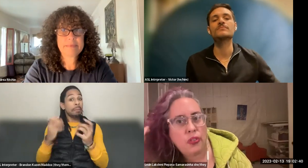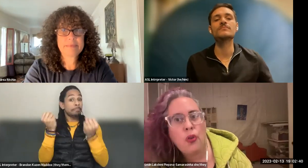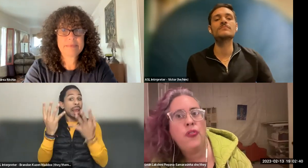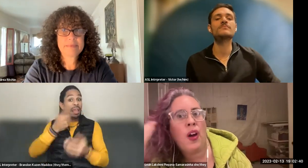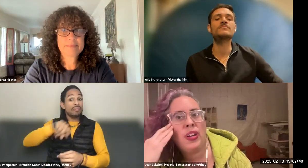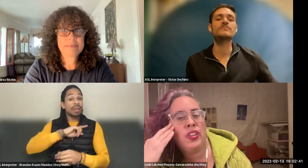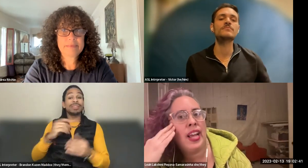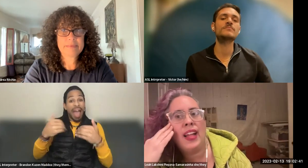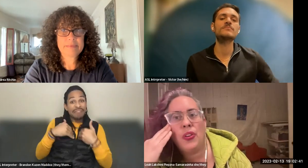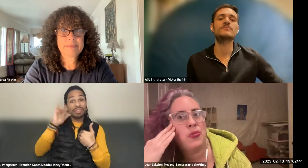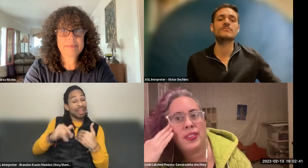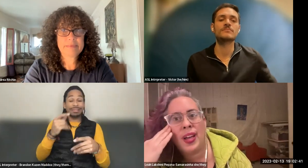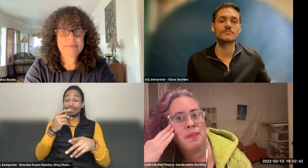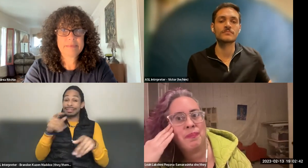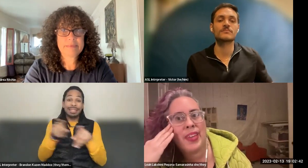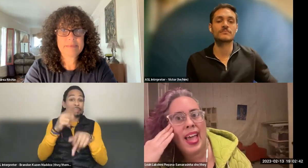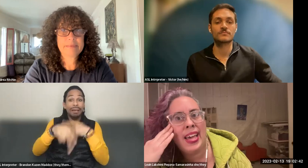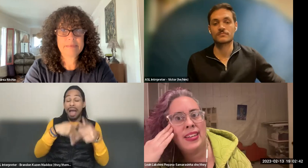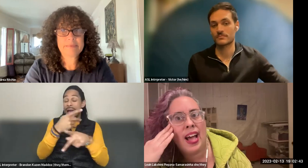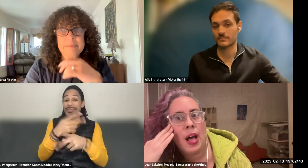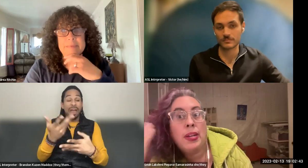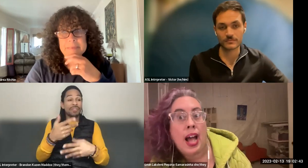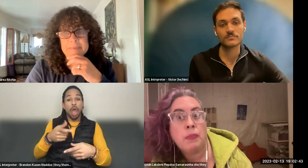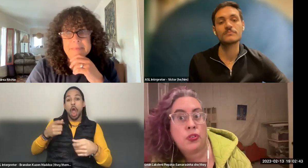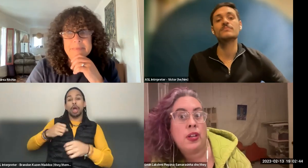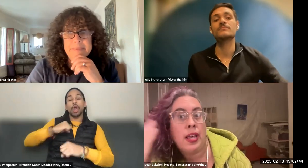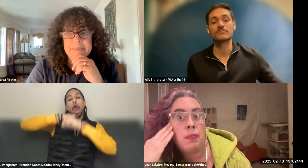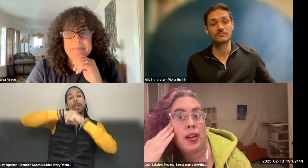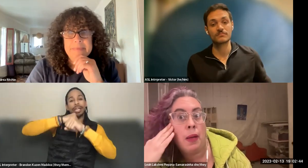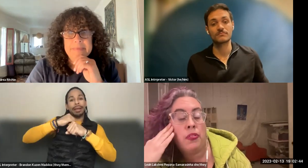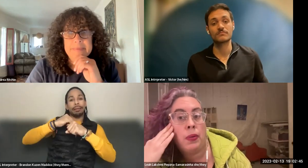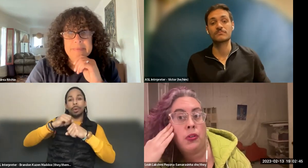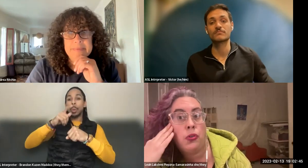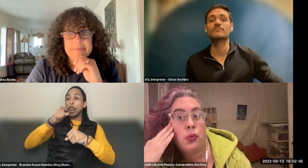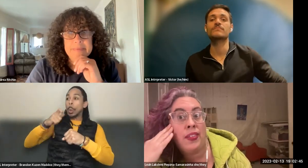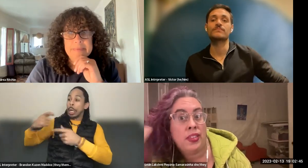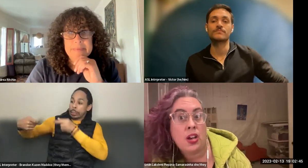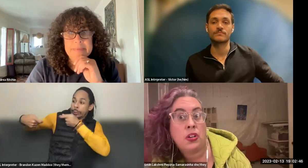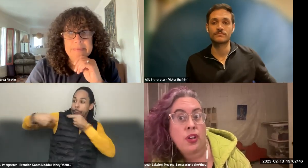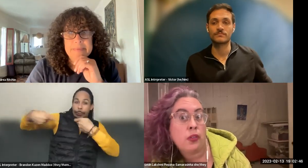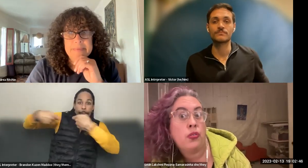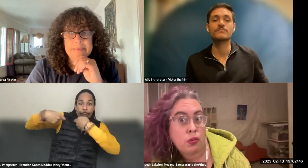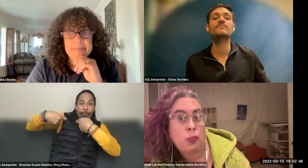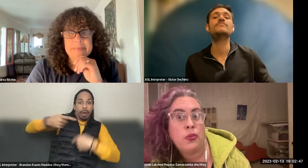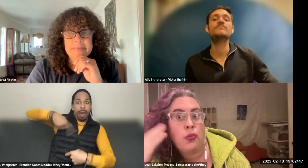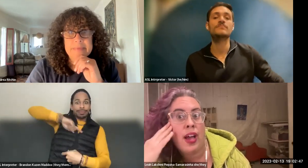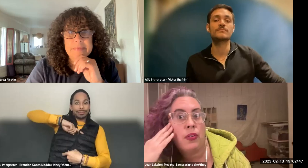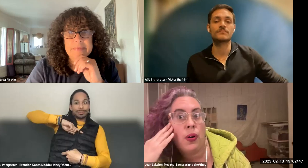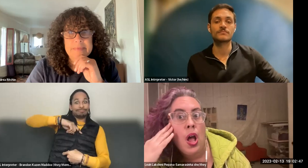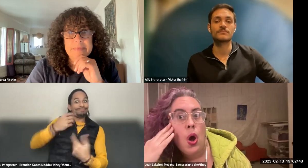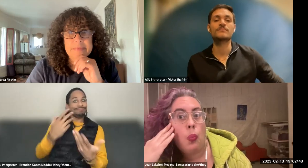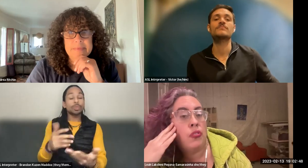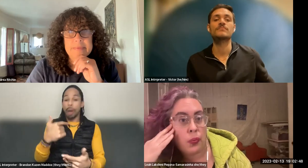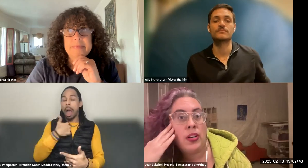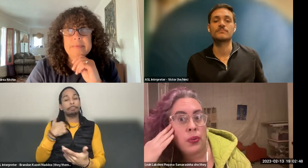are so far-reaching and so fucked up. And I mean, I'm just going to name that I'm somebody who, as a young childhood sexual abuse